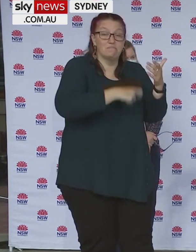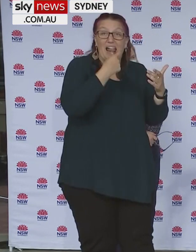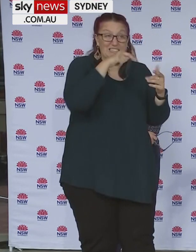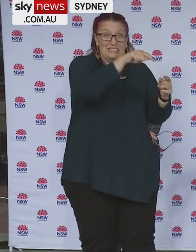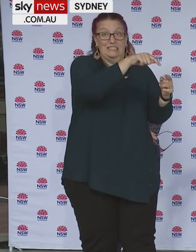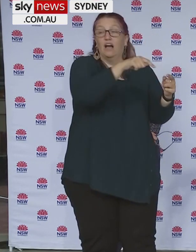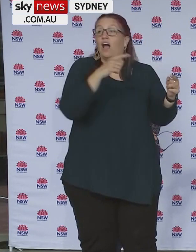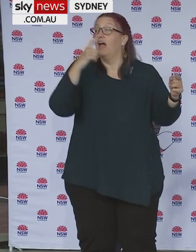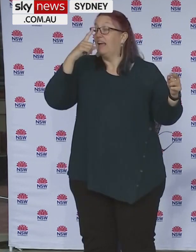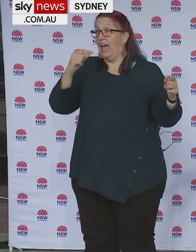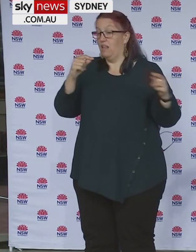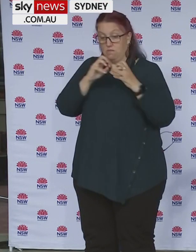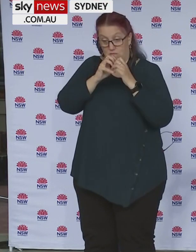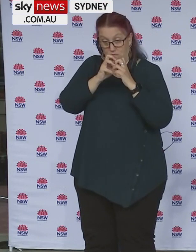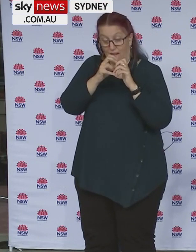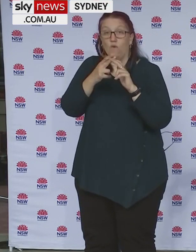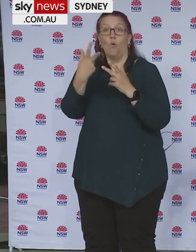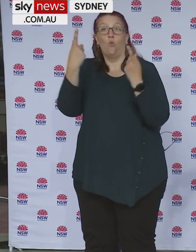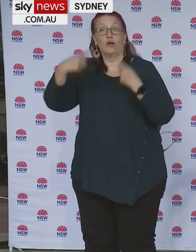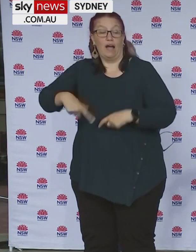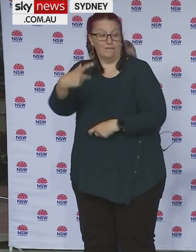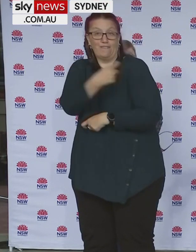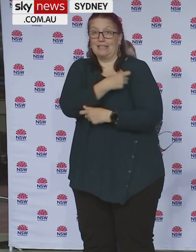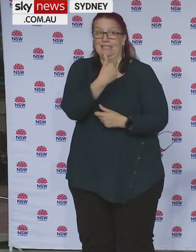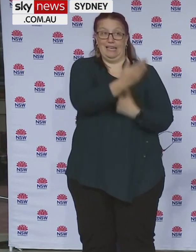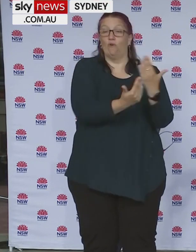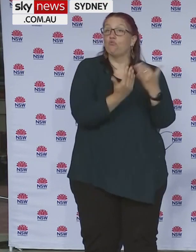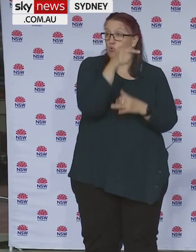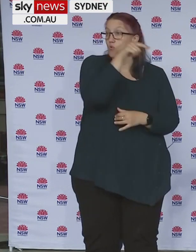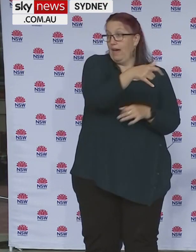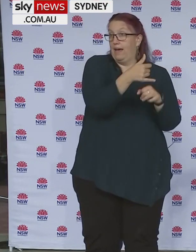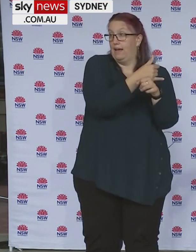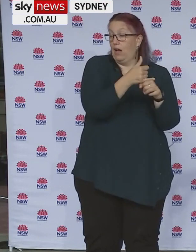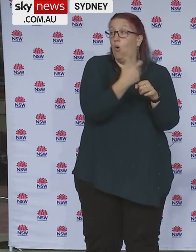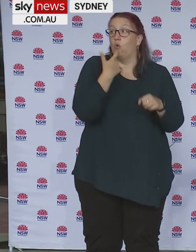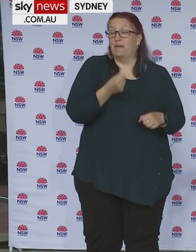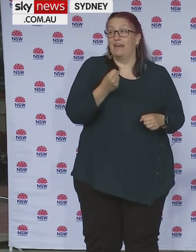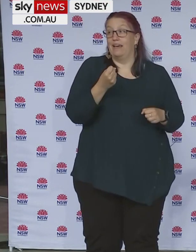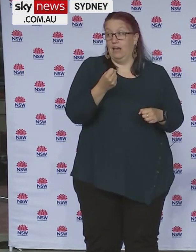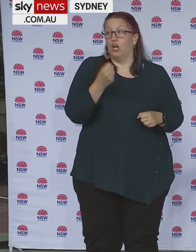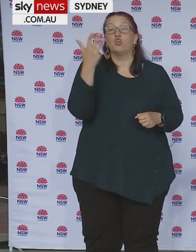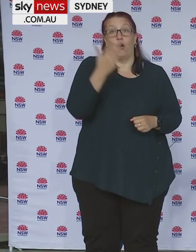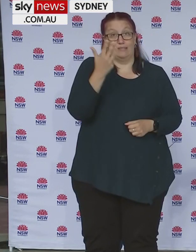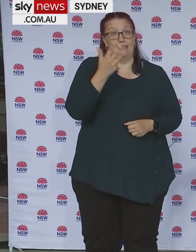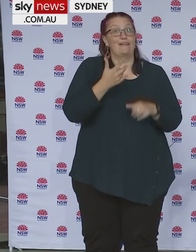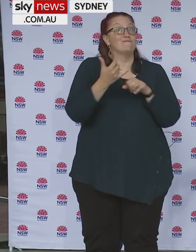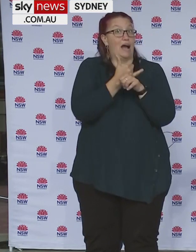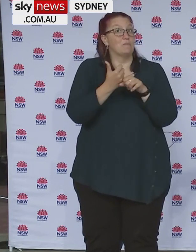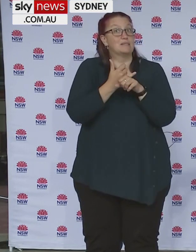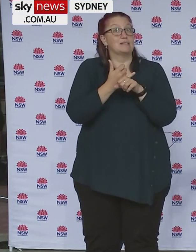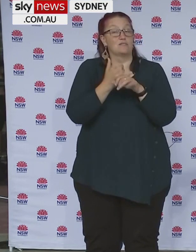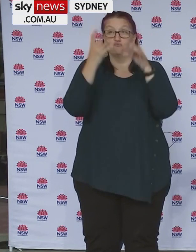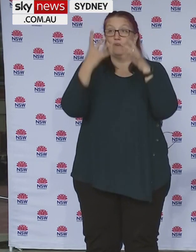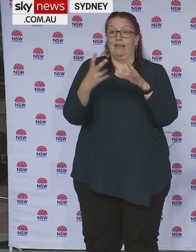online, initially in our rural and regional communities where communities don't have access to any other GP or a New South Wales Government